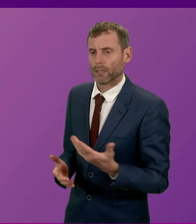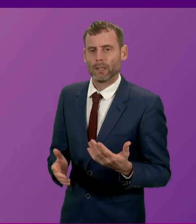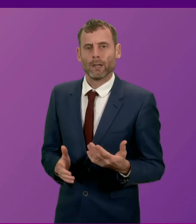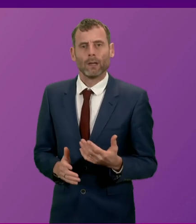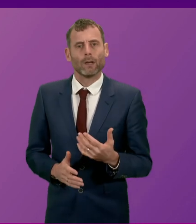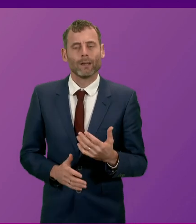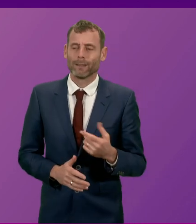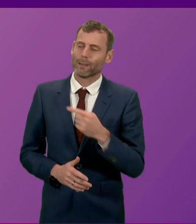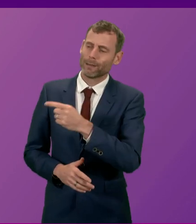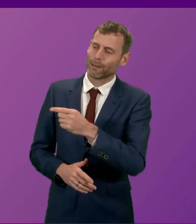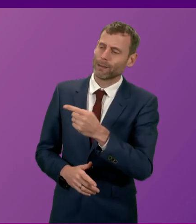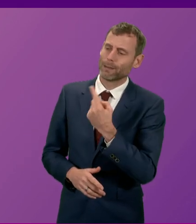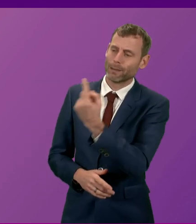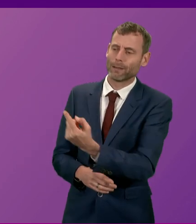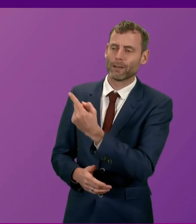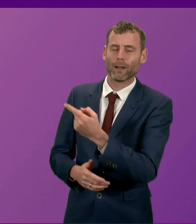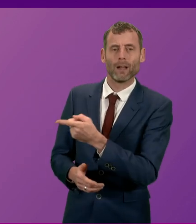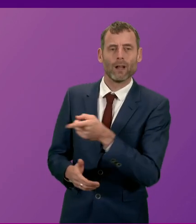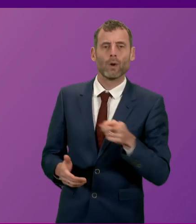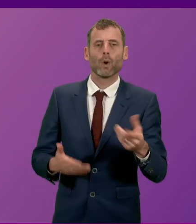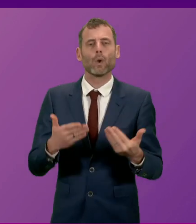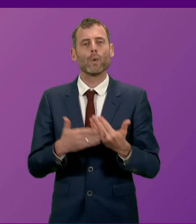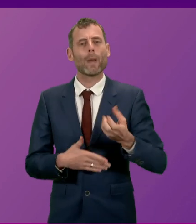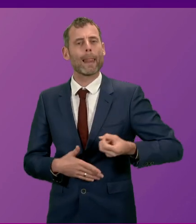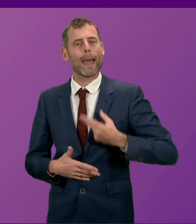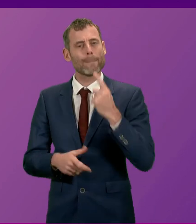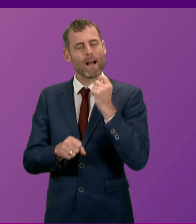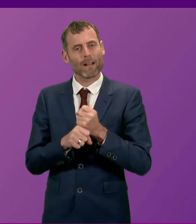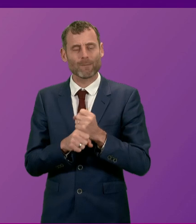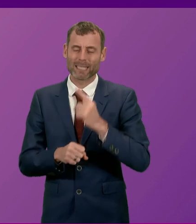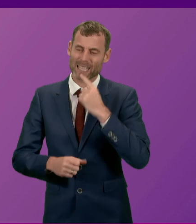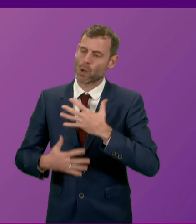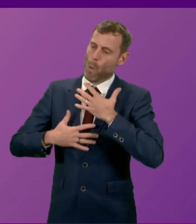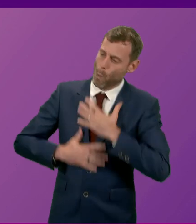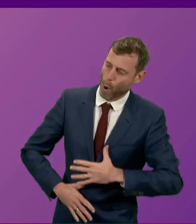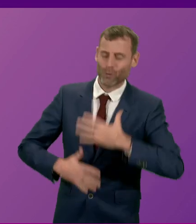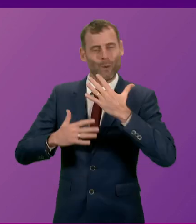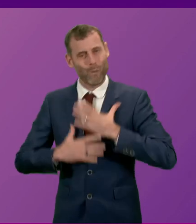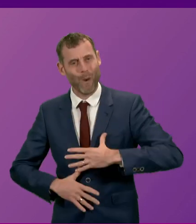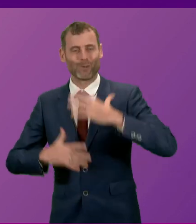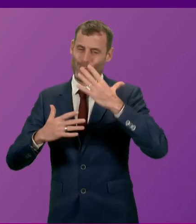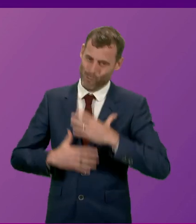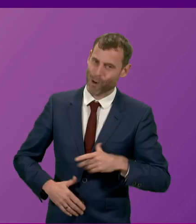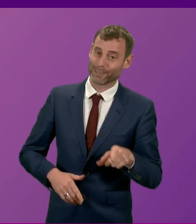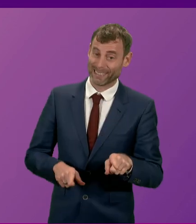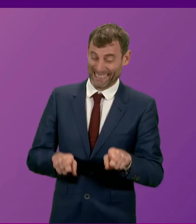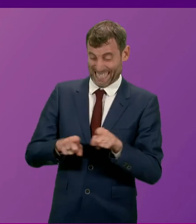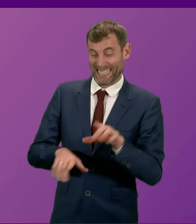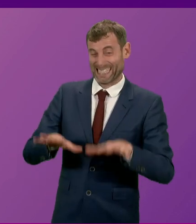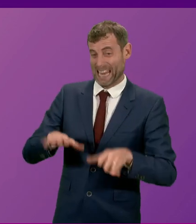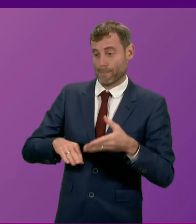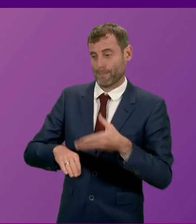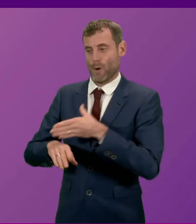of warm words from the new Labour government, much like their Tory predecessors, they have